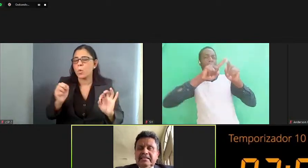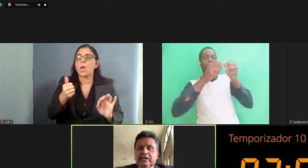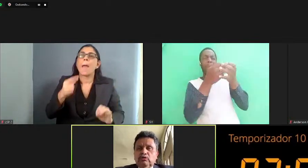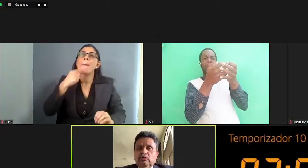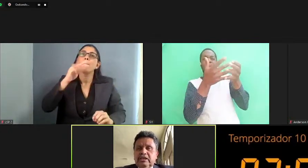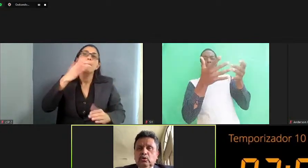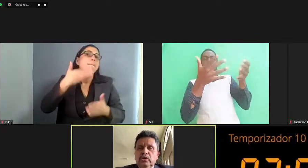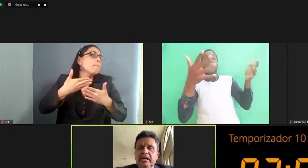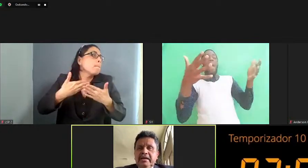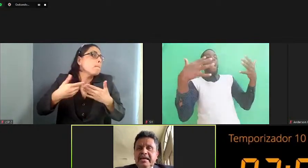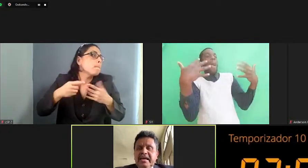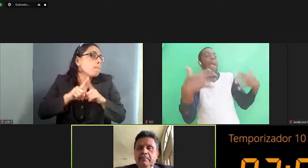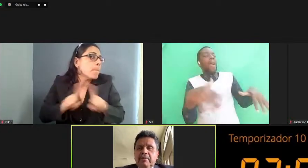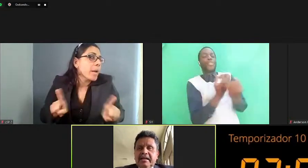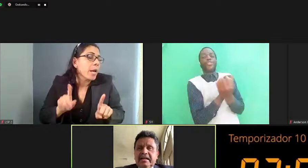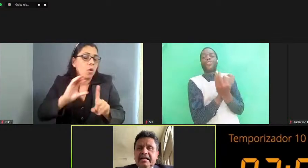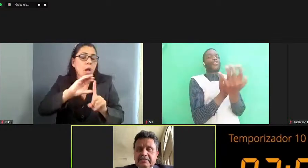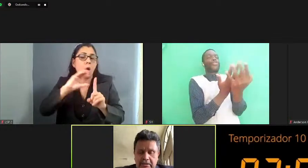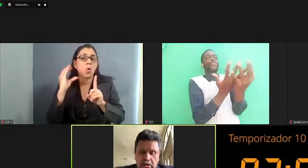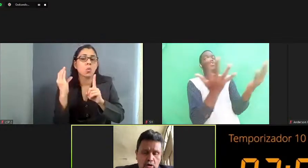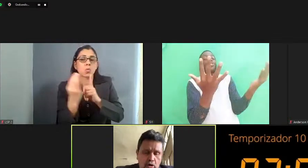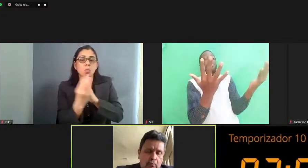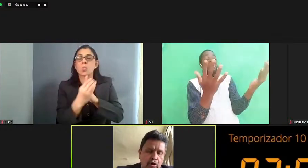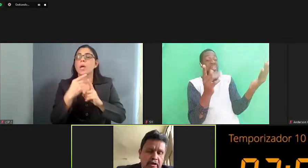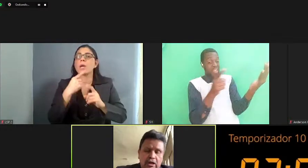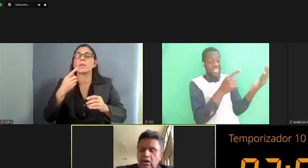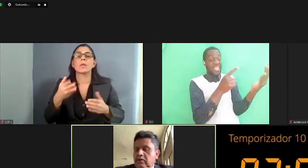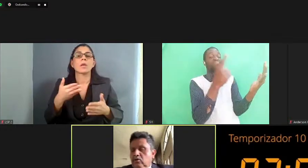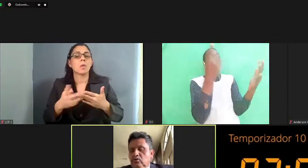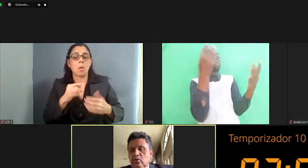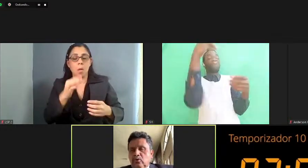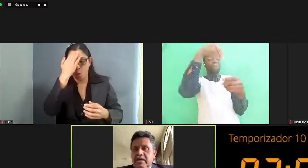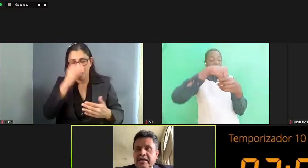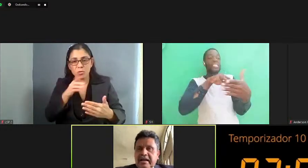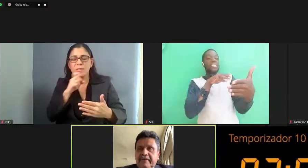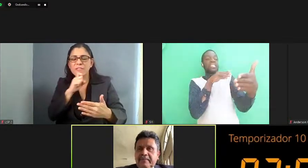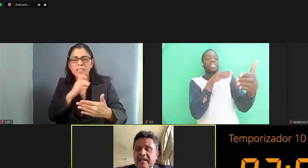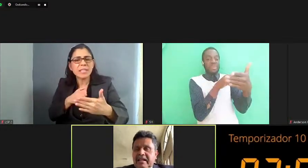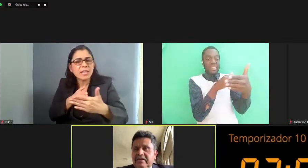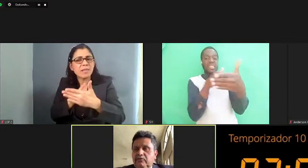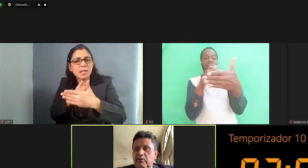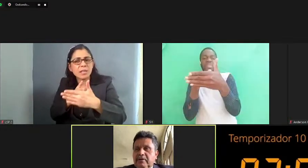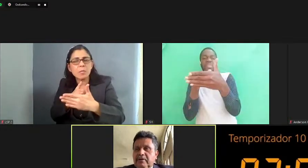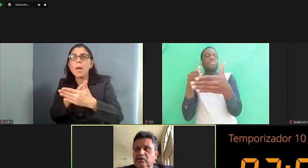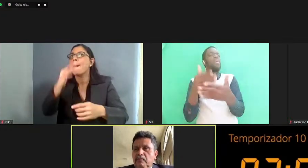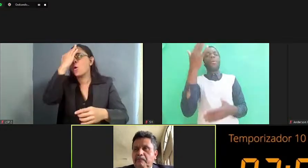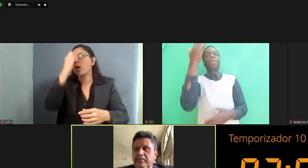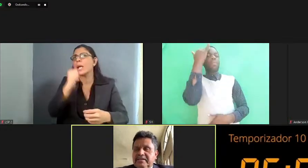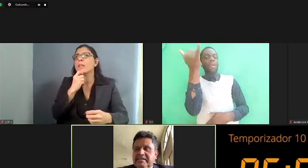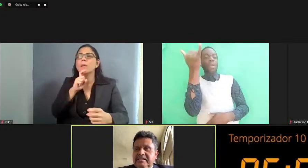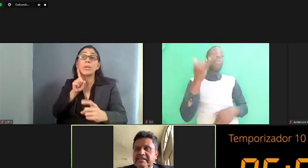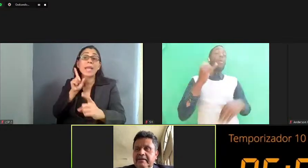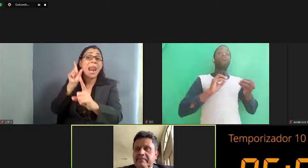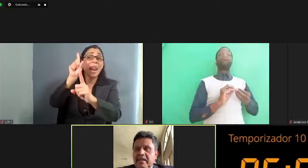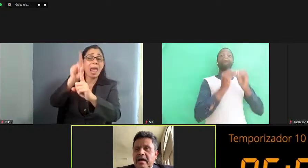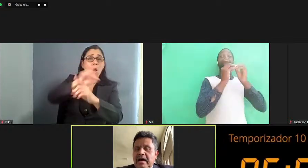richness several times constitutes barriers why because